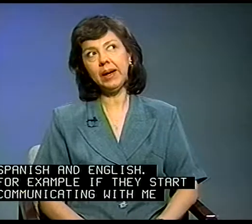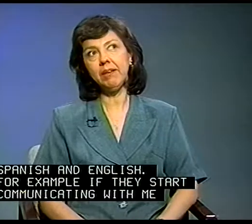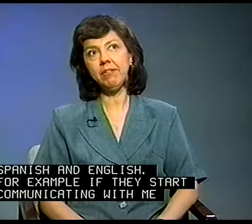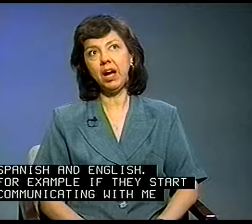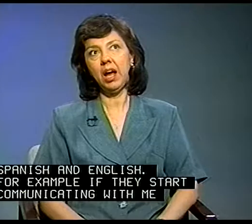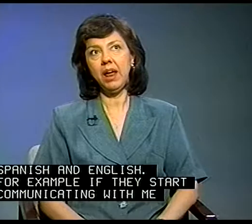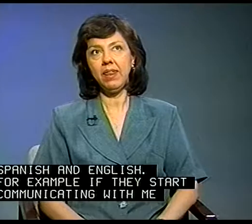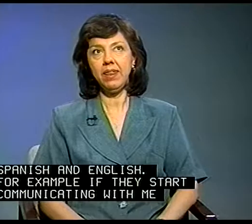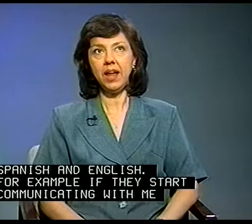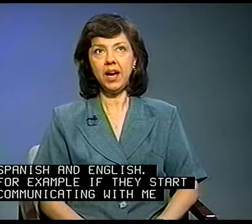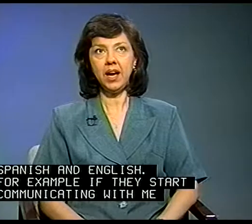if they